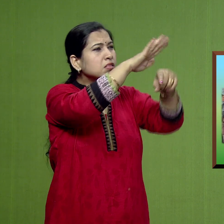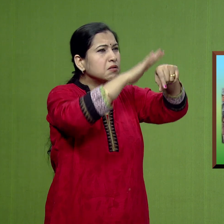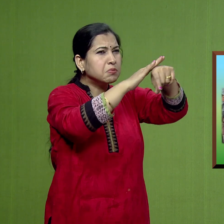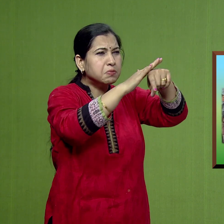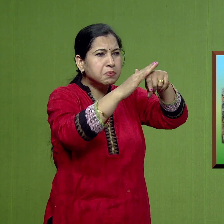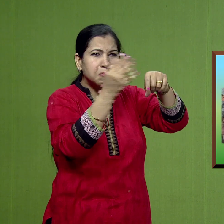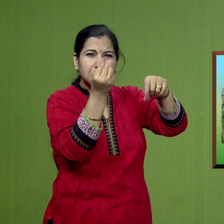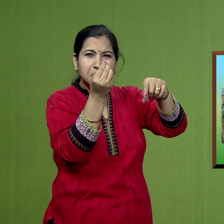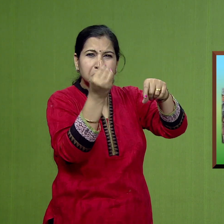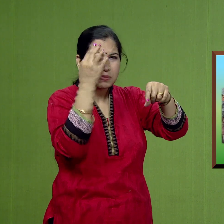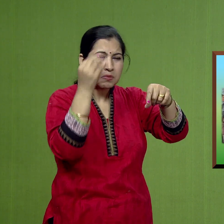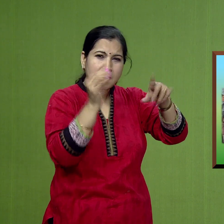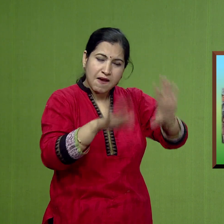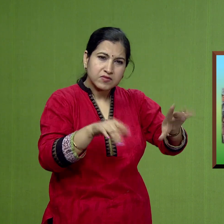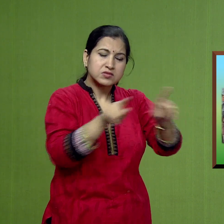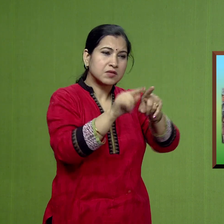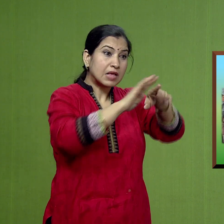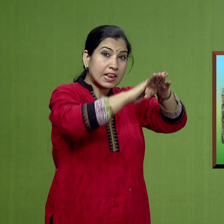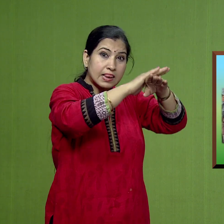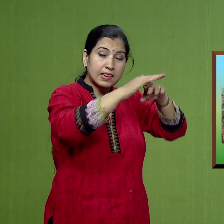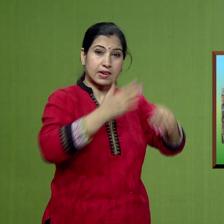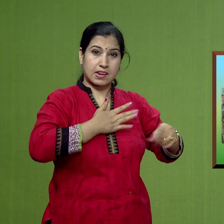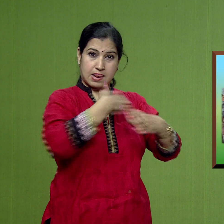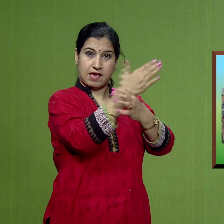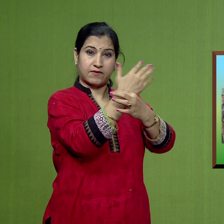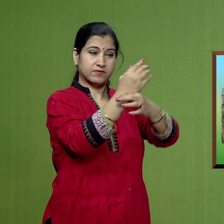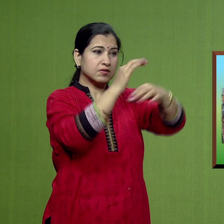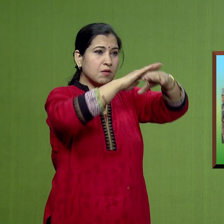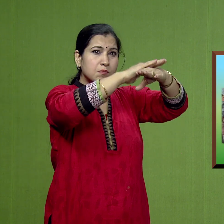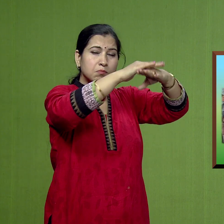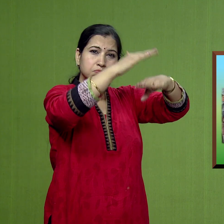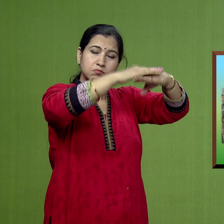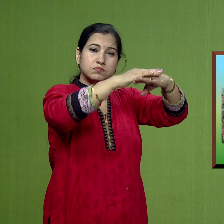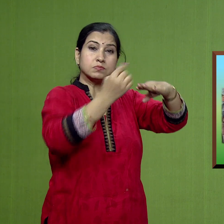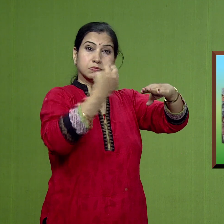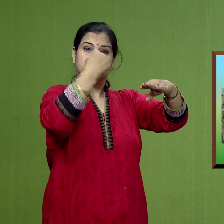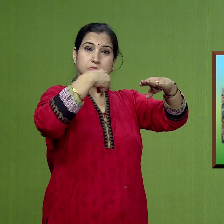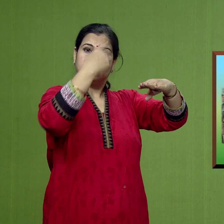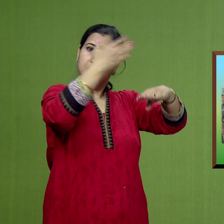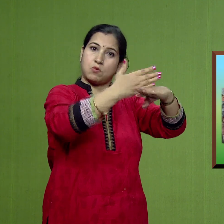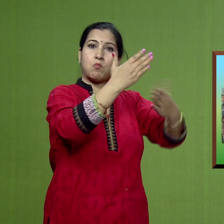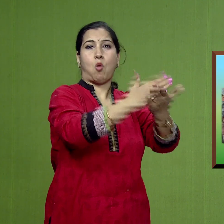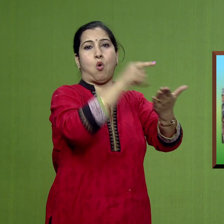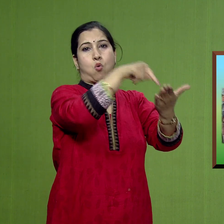This blocks the pores of leaves and restricts plant respiration process.